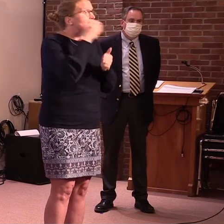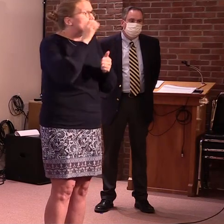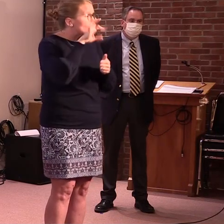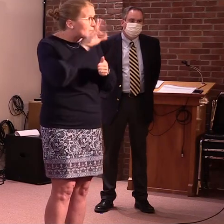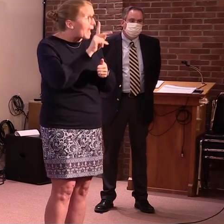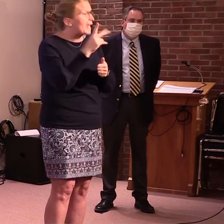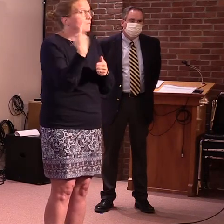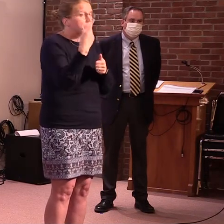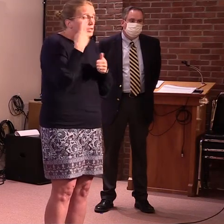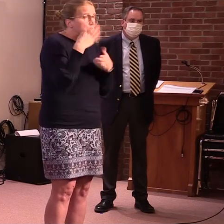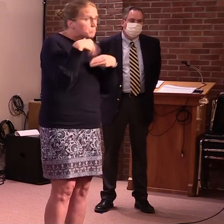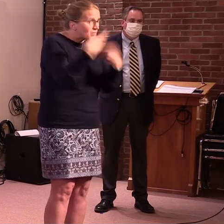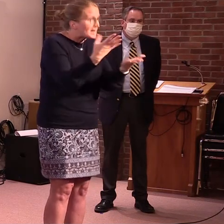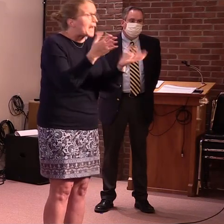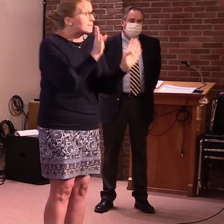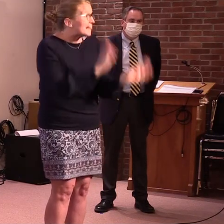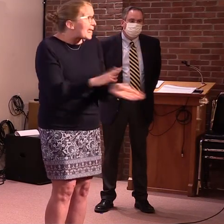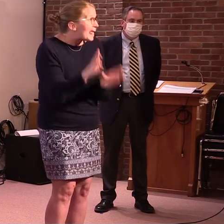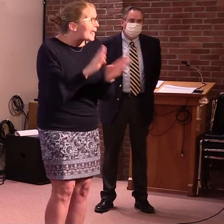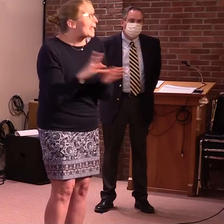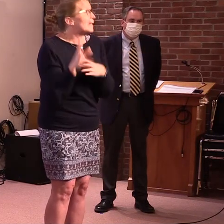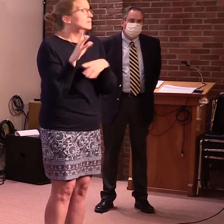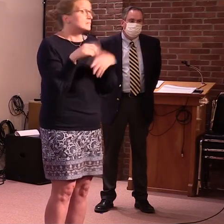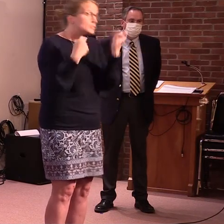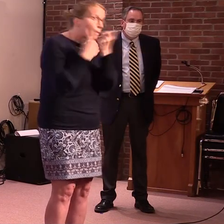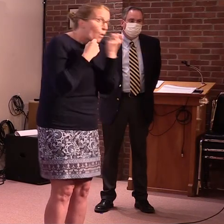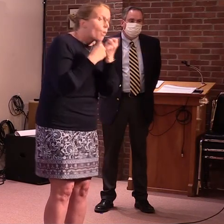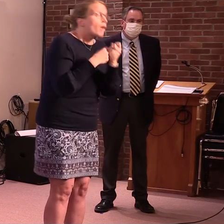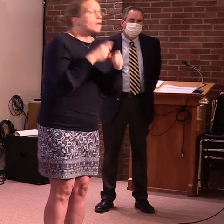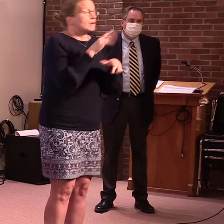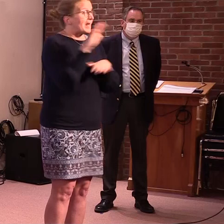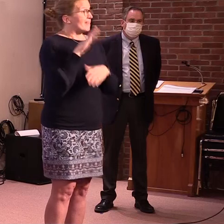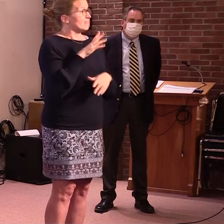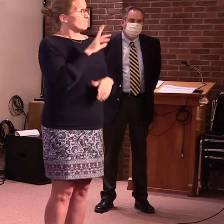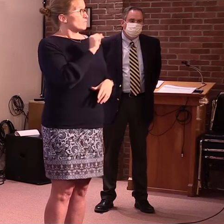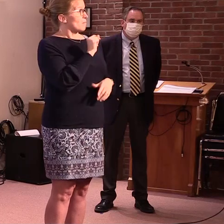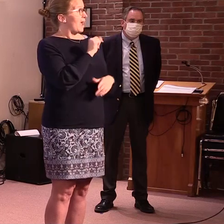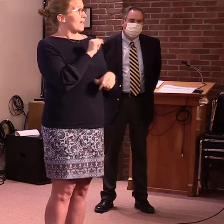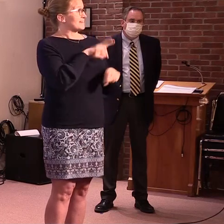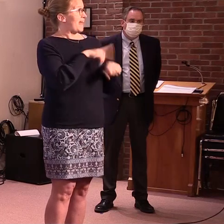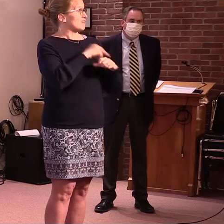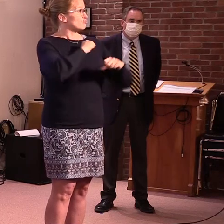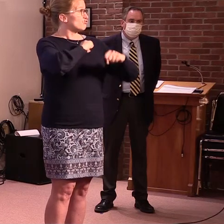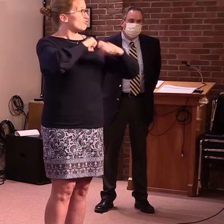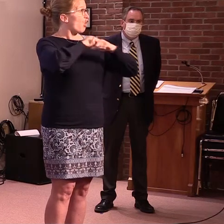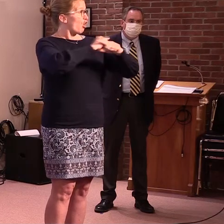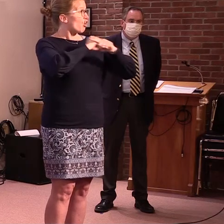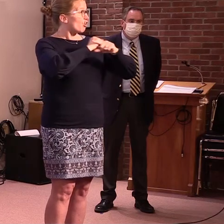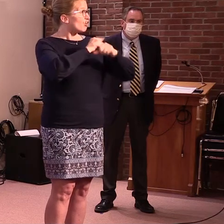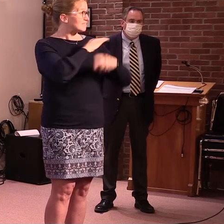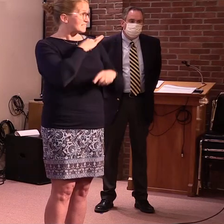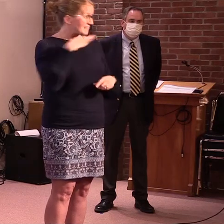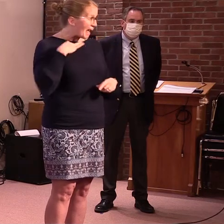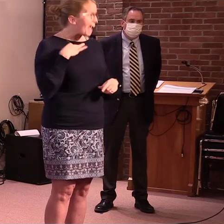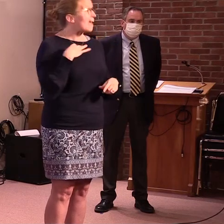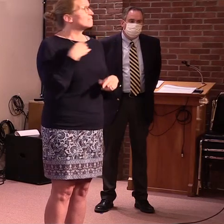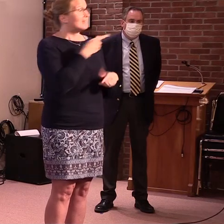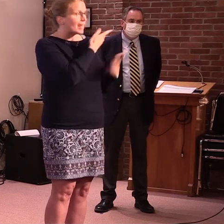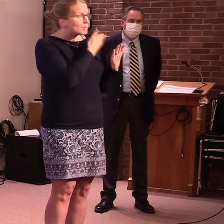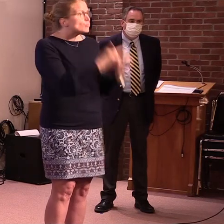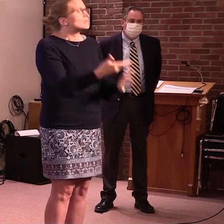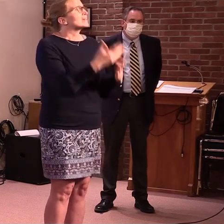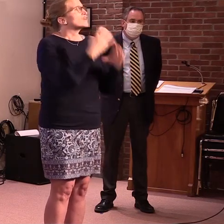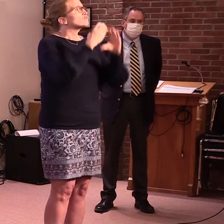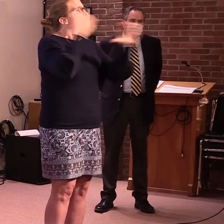providing planning and logistics support, including the Vermont National Guard staff and volunteers and refrigeration trucks